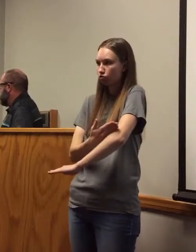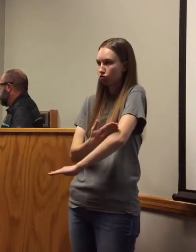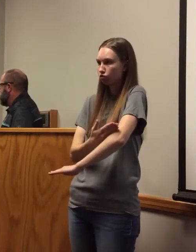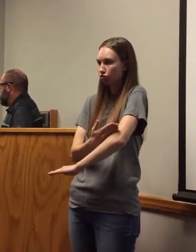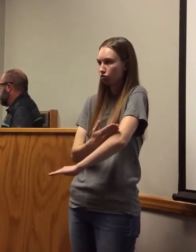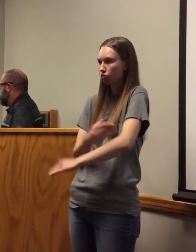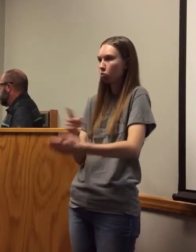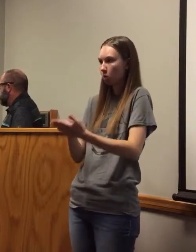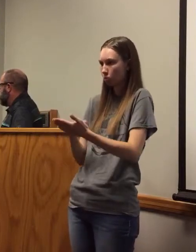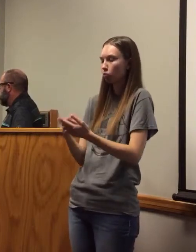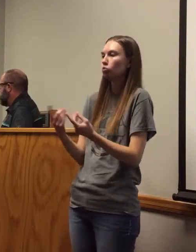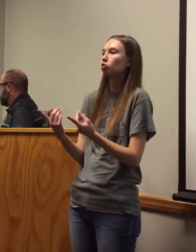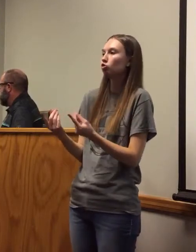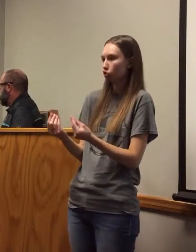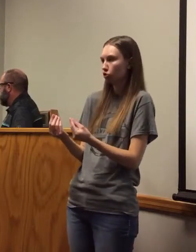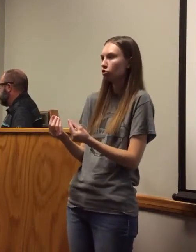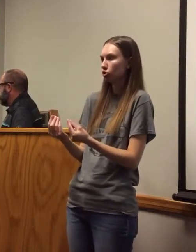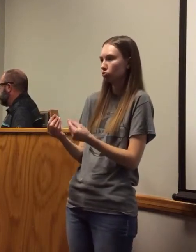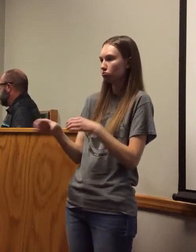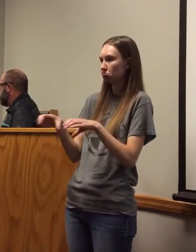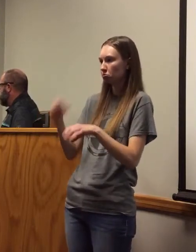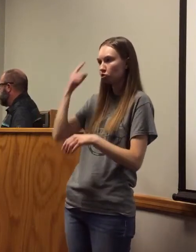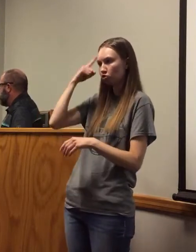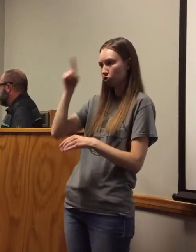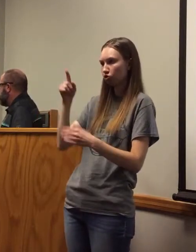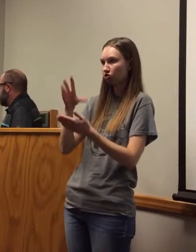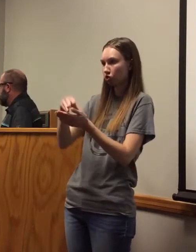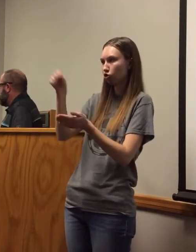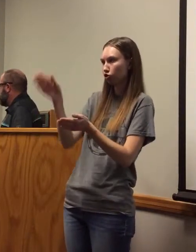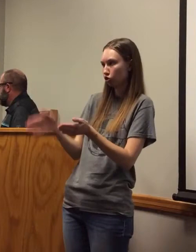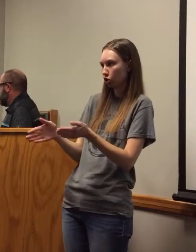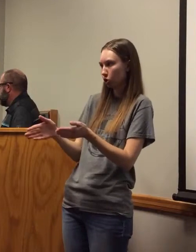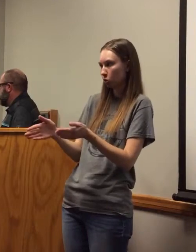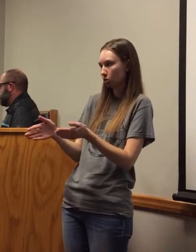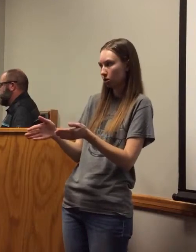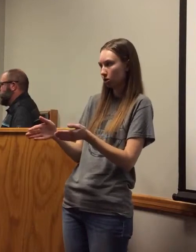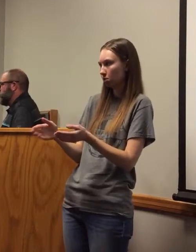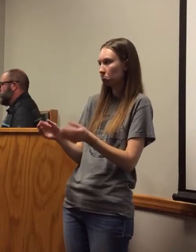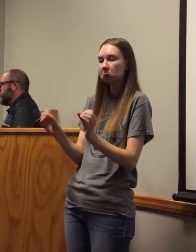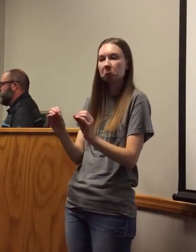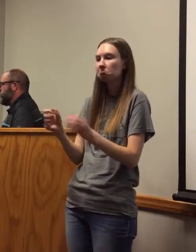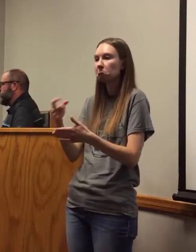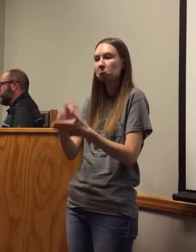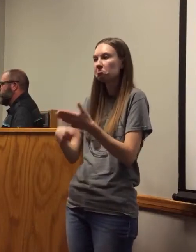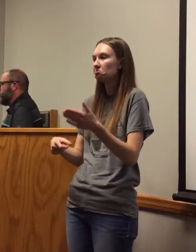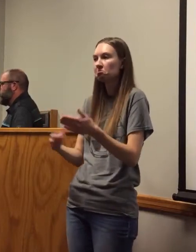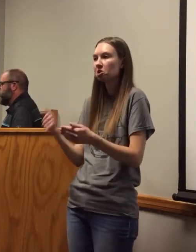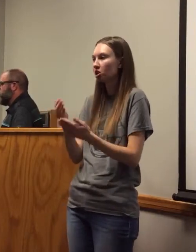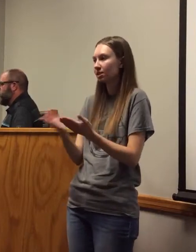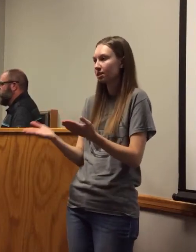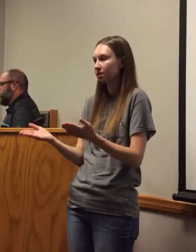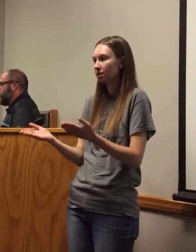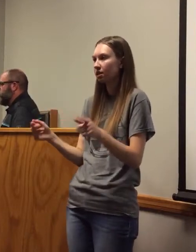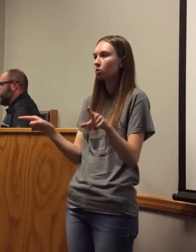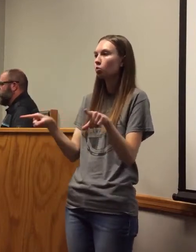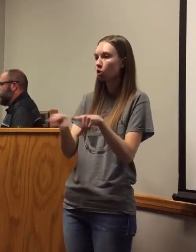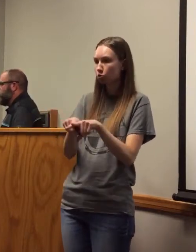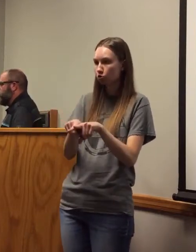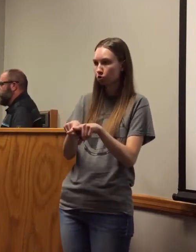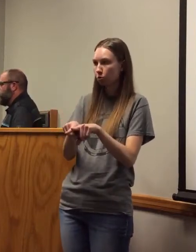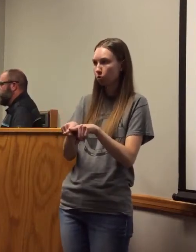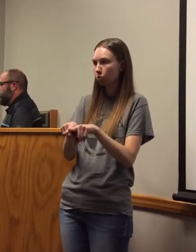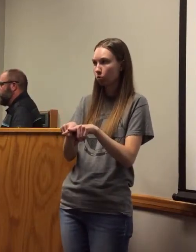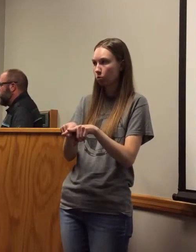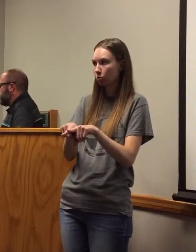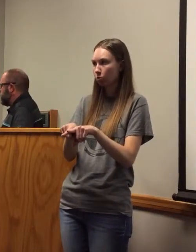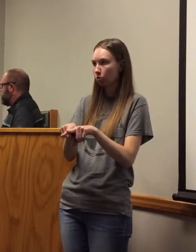the district. Same with blended learning, that is at no cost to the district as well. We also do